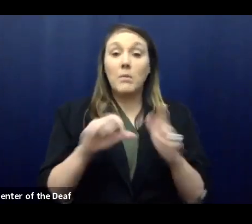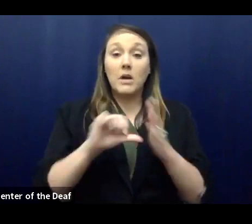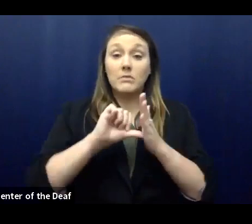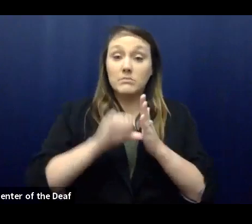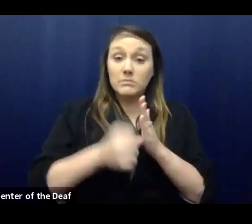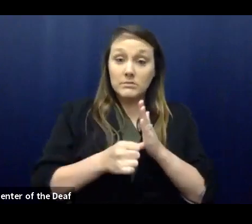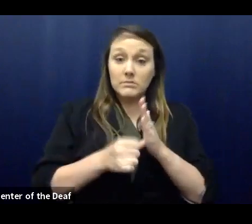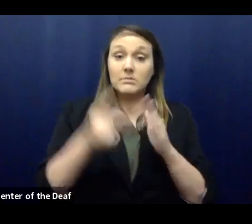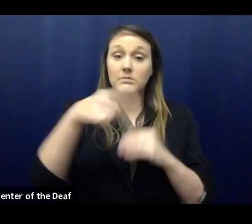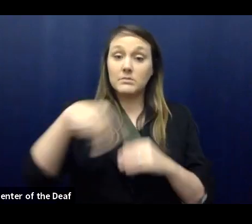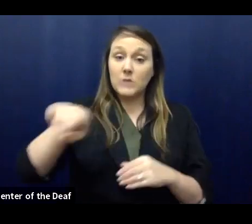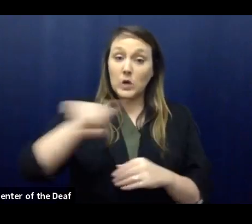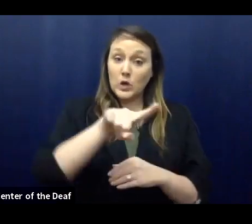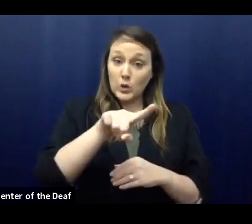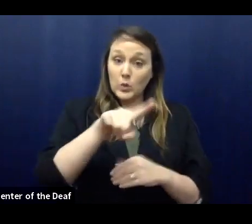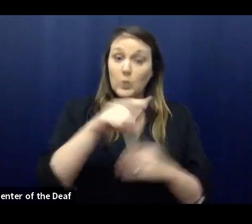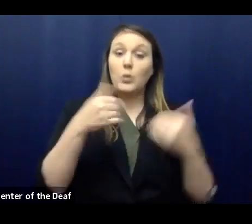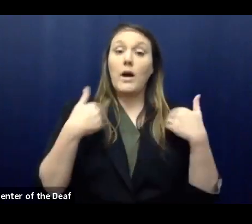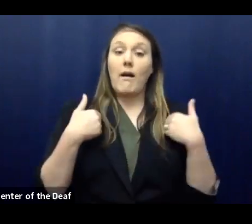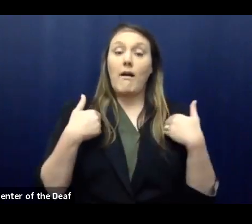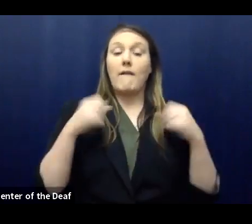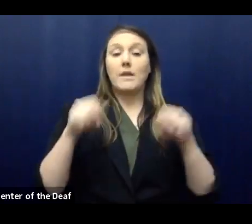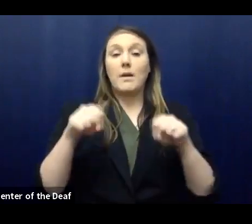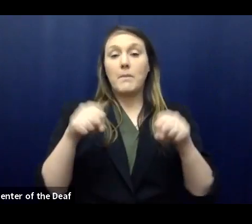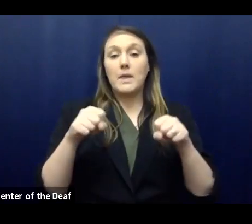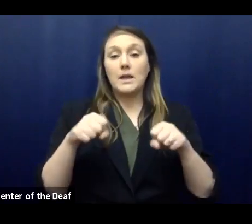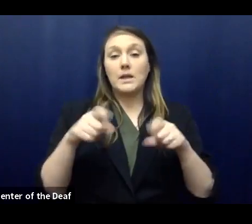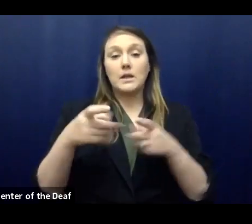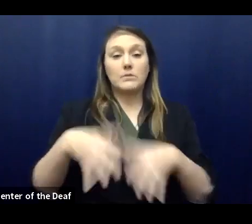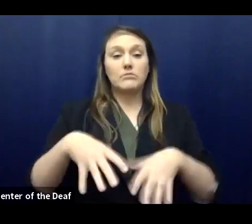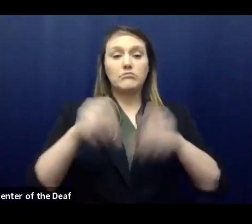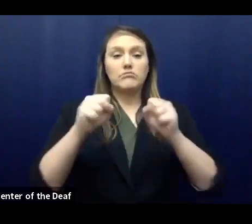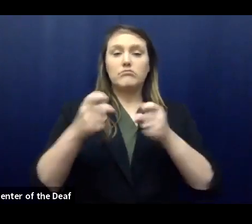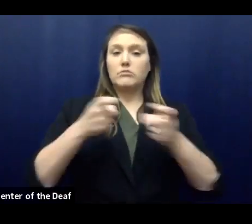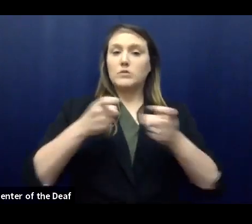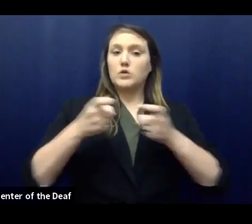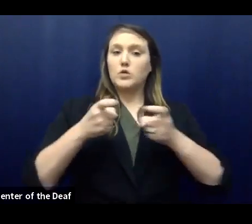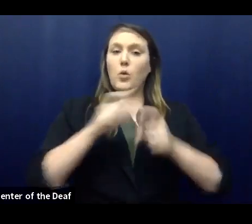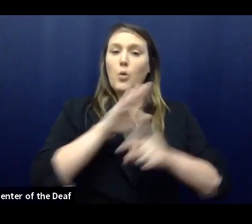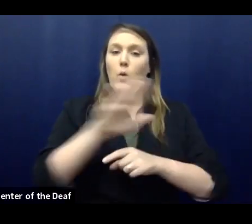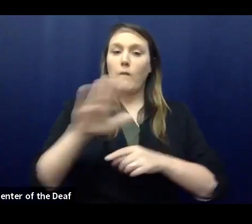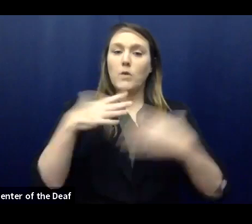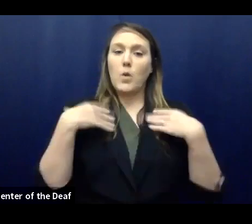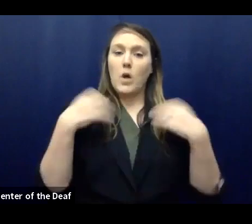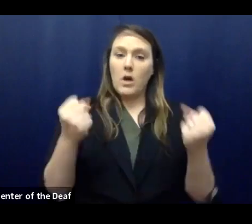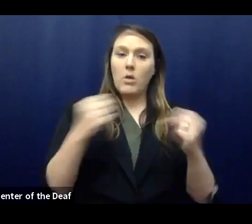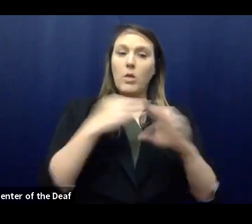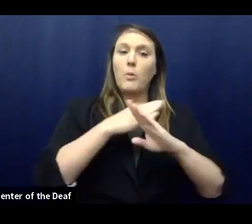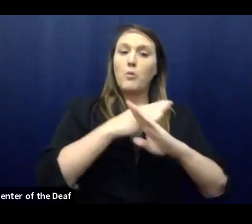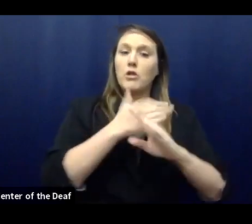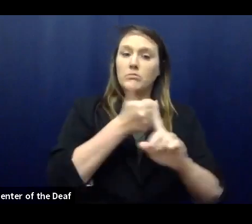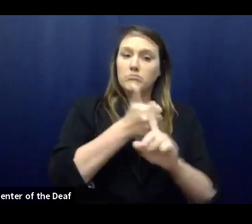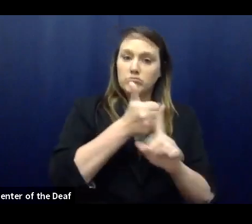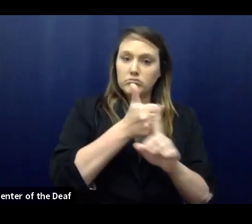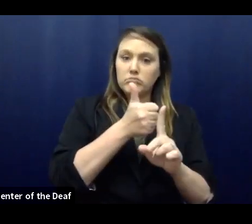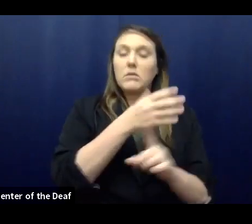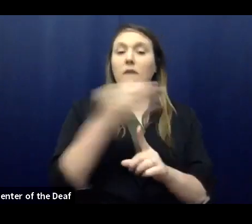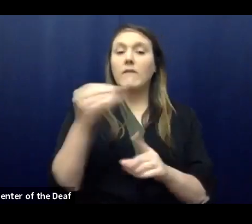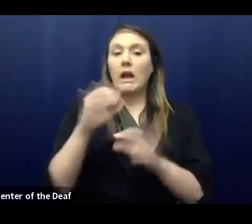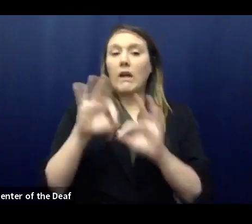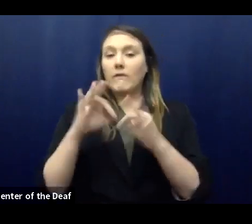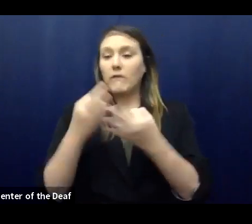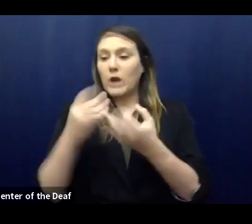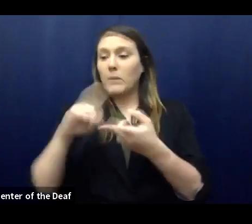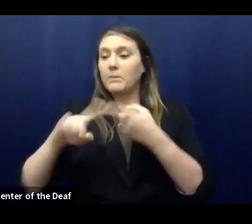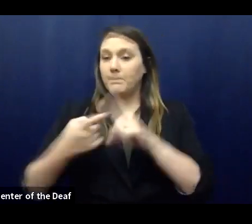you have the ability to take control of your health and protect yourself and the ones around you. You can do this by